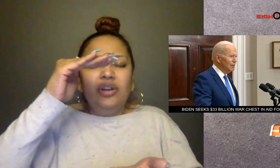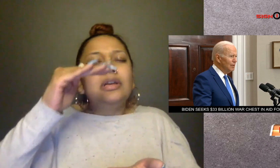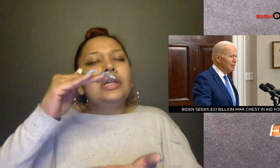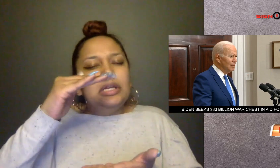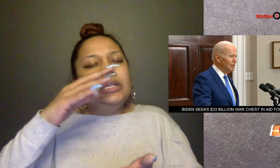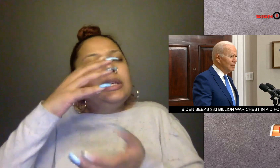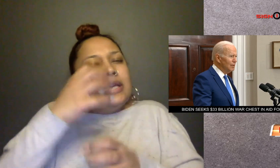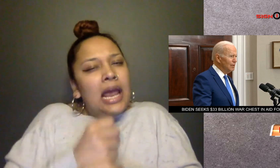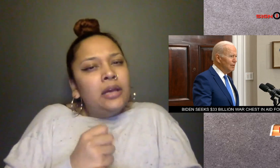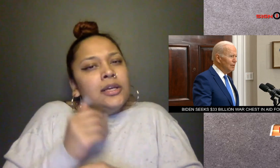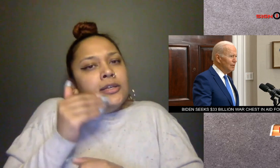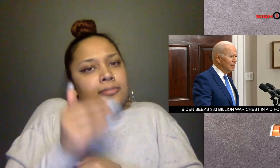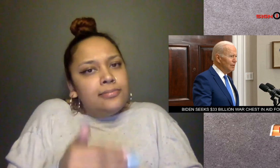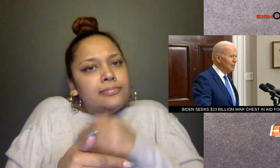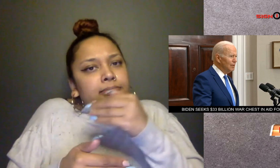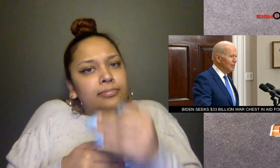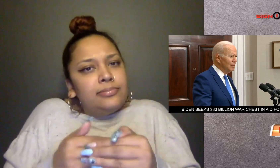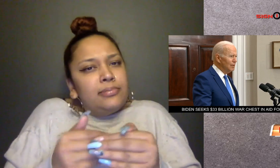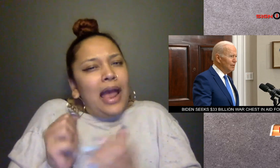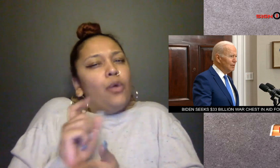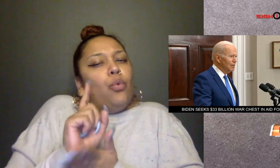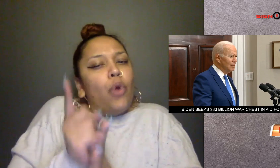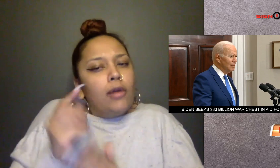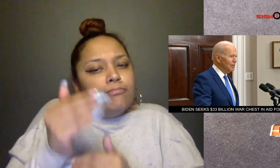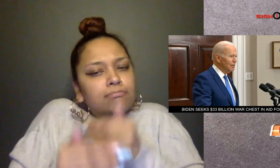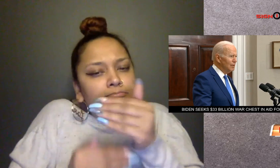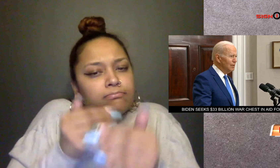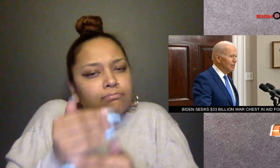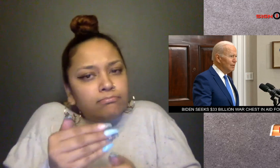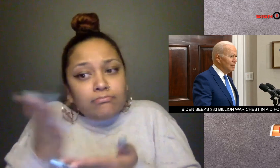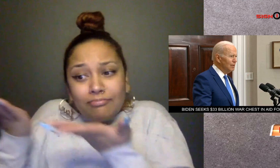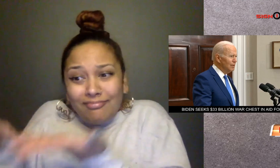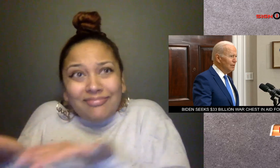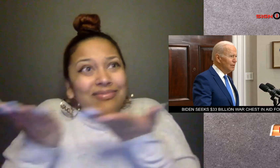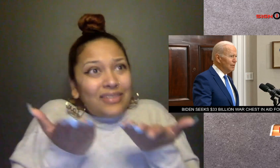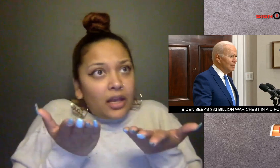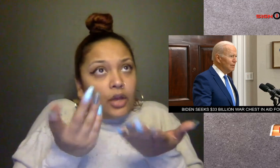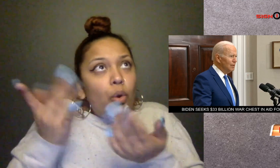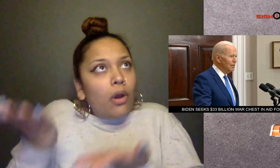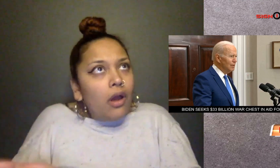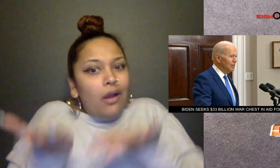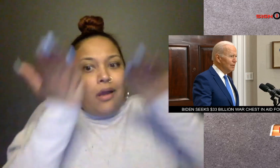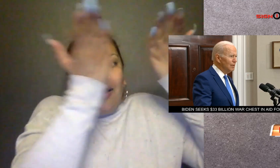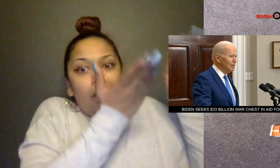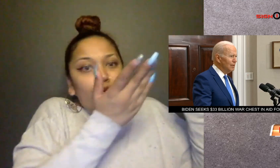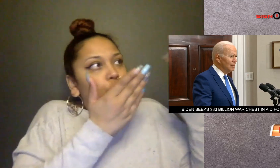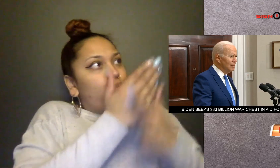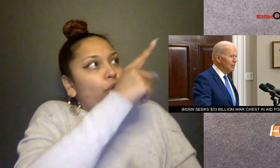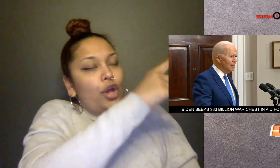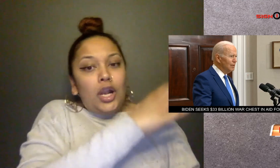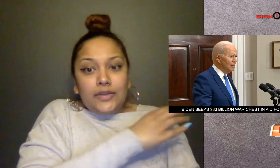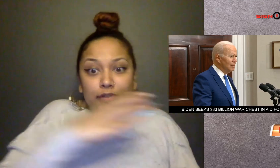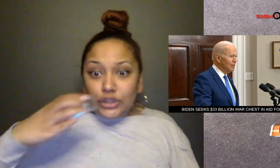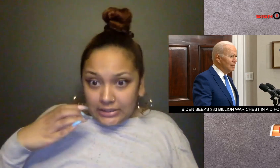lawmakers on Capitol Hill say that huge amount of money could take weeks to pass through Congress